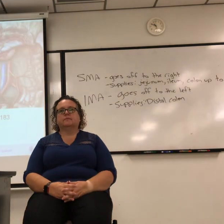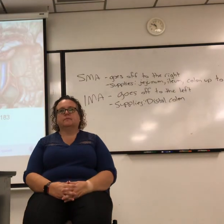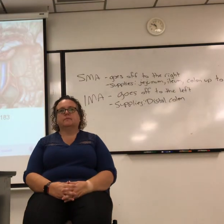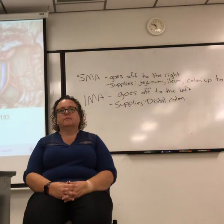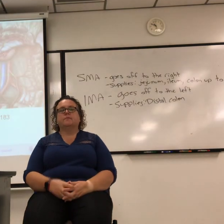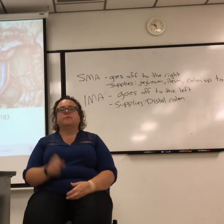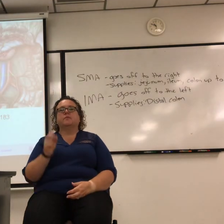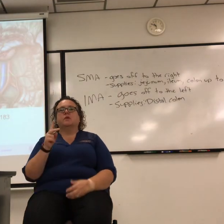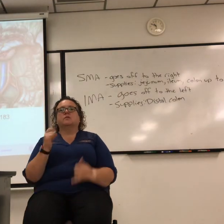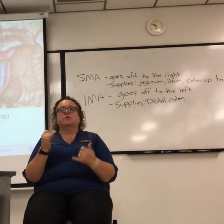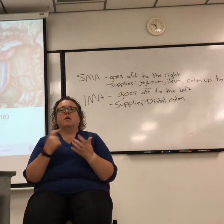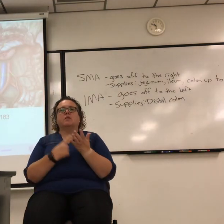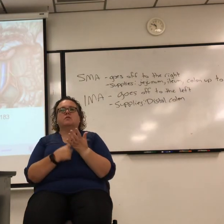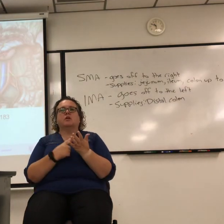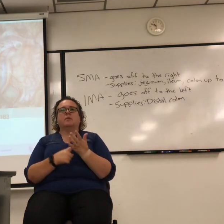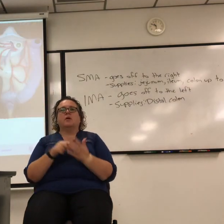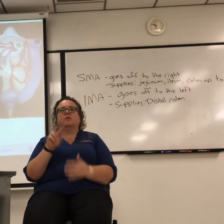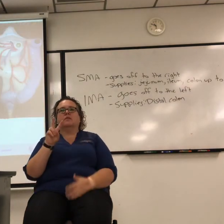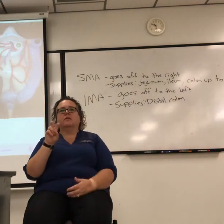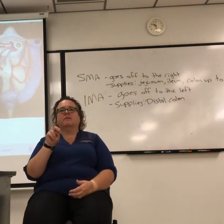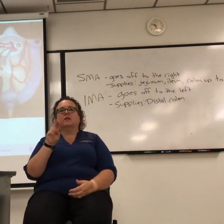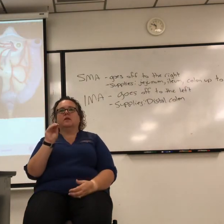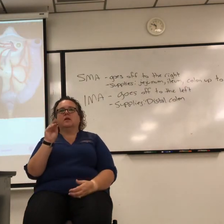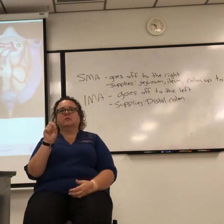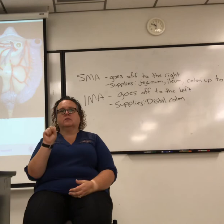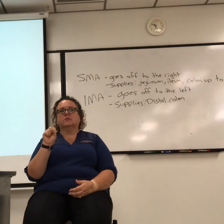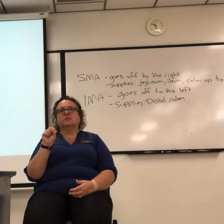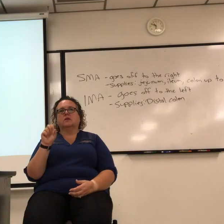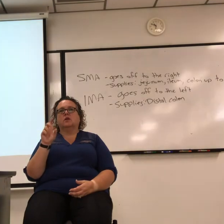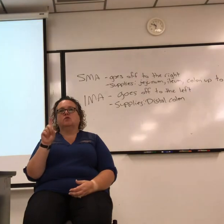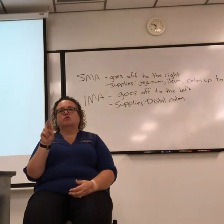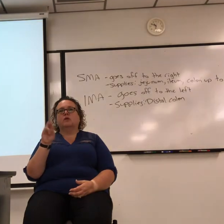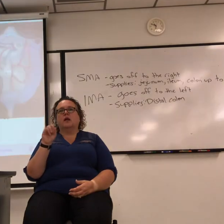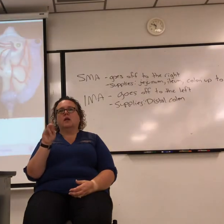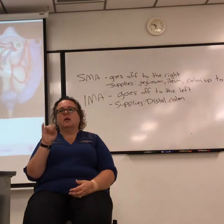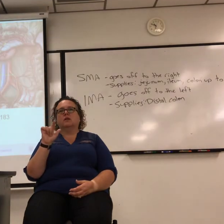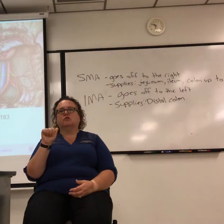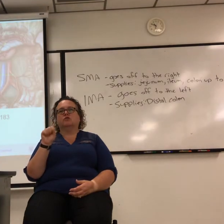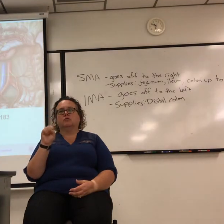All right, let's talk about the venous drainage, which is called,